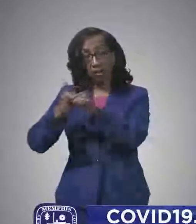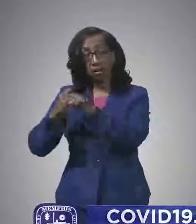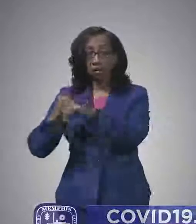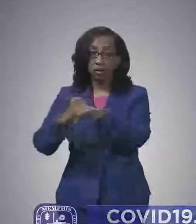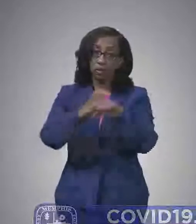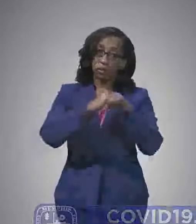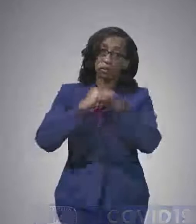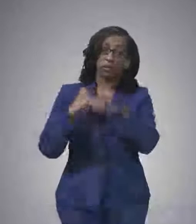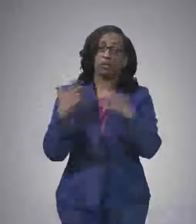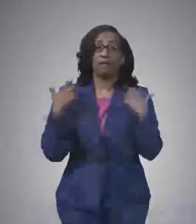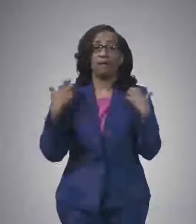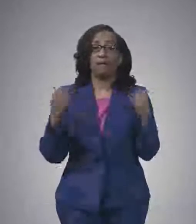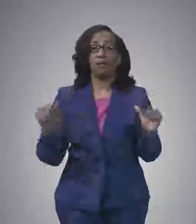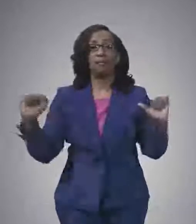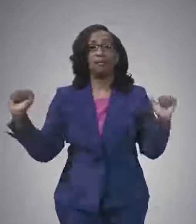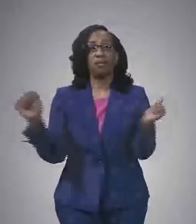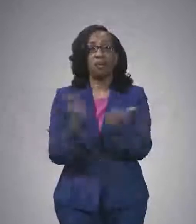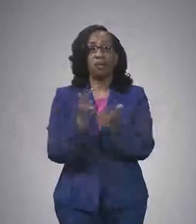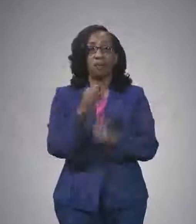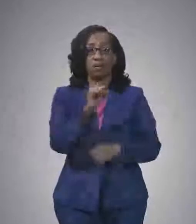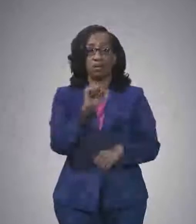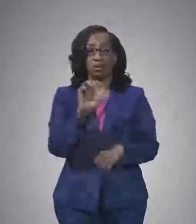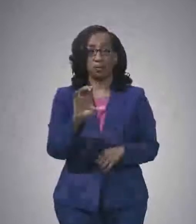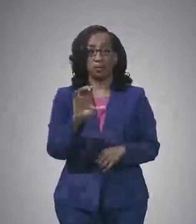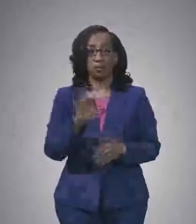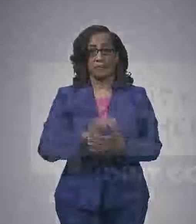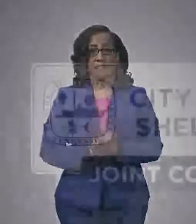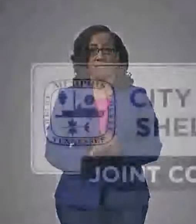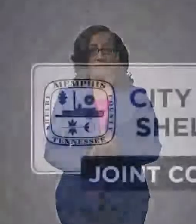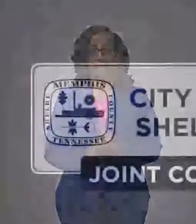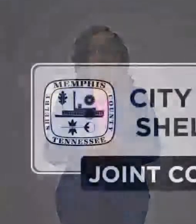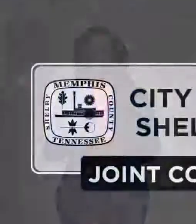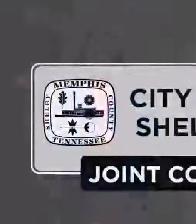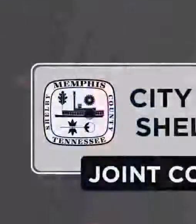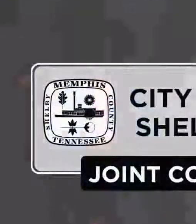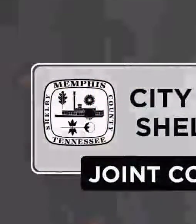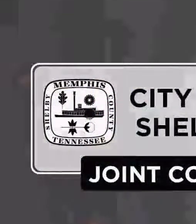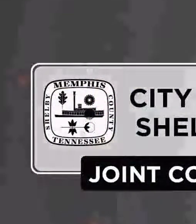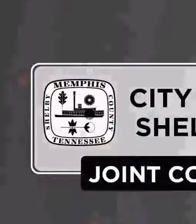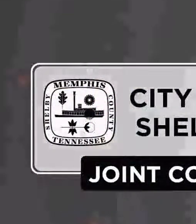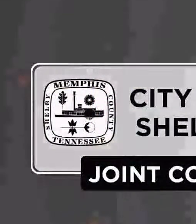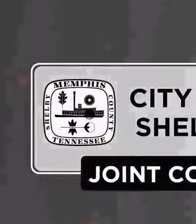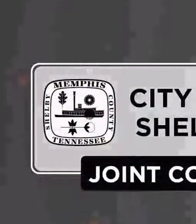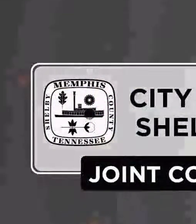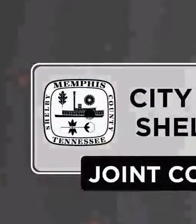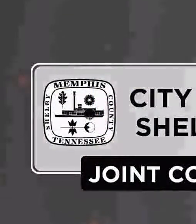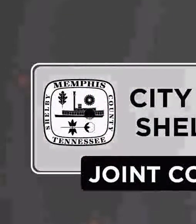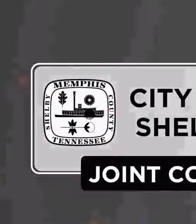everyone in Shelby County. Thanks, everyone. We'll see you back here next week.